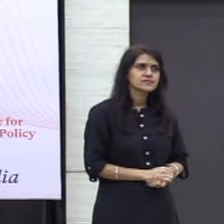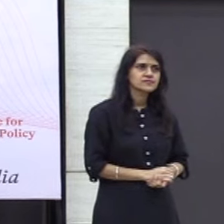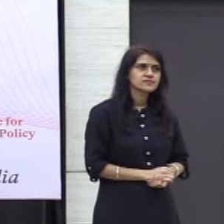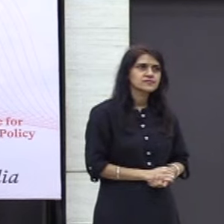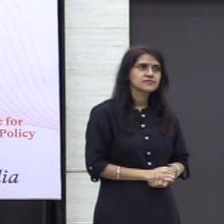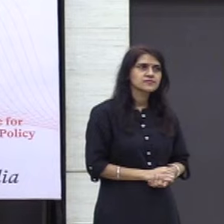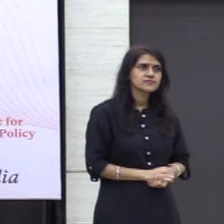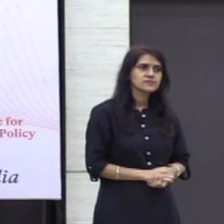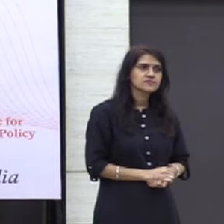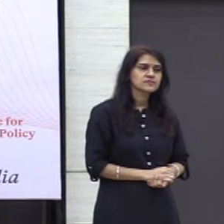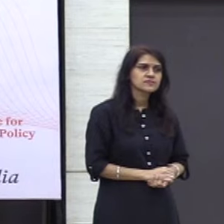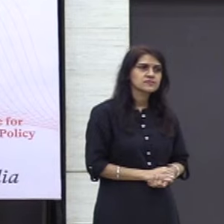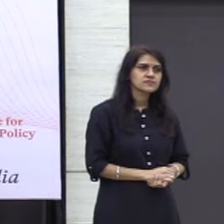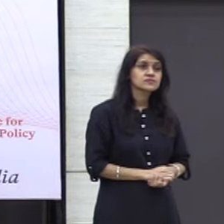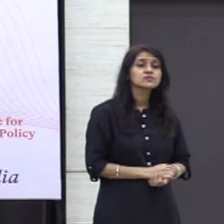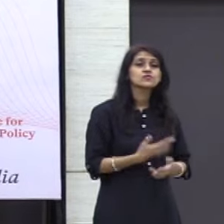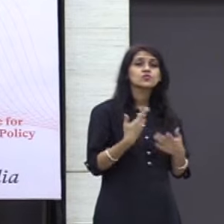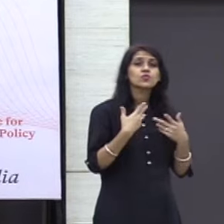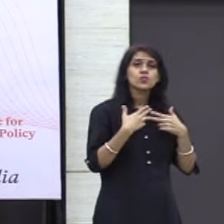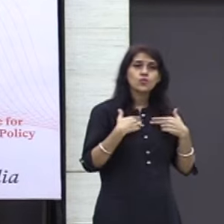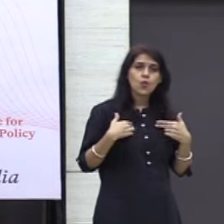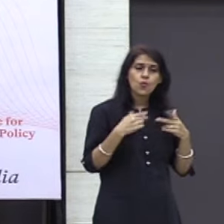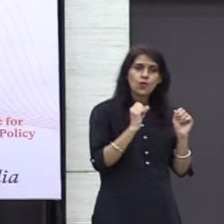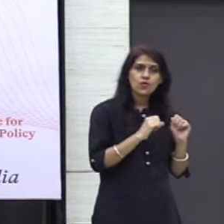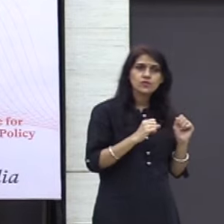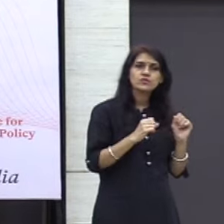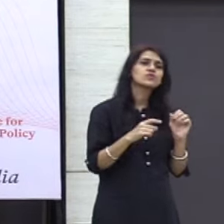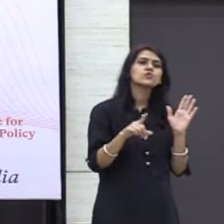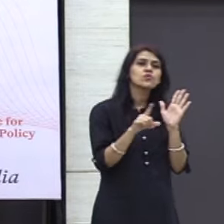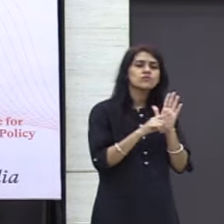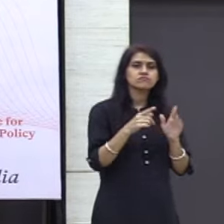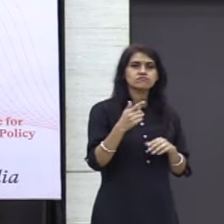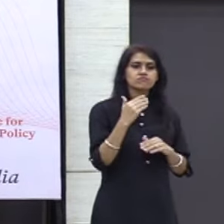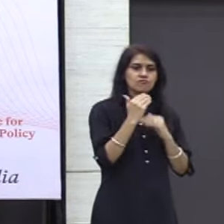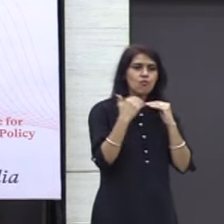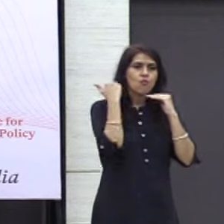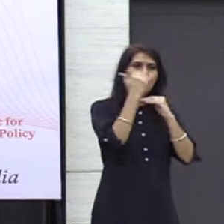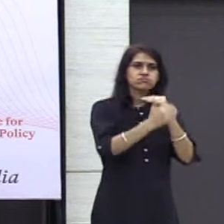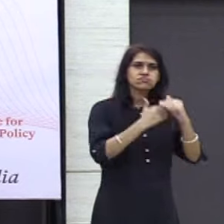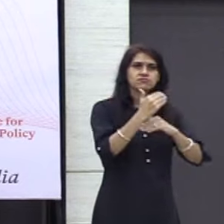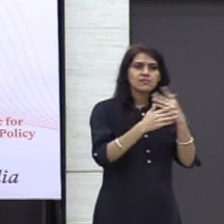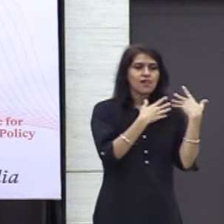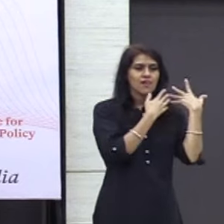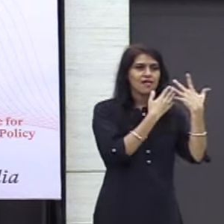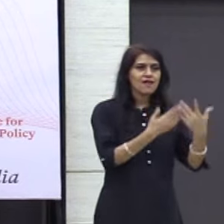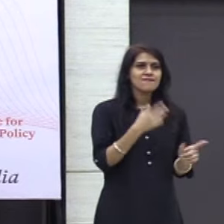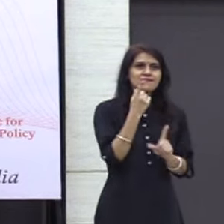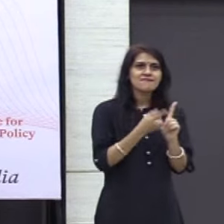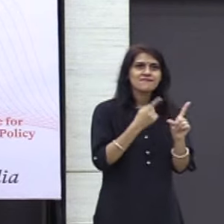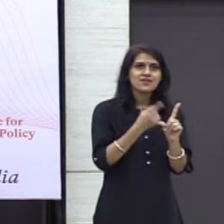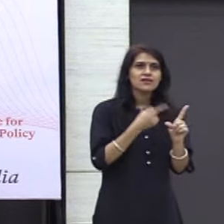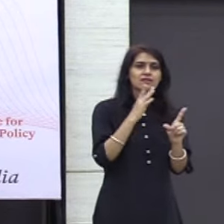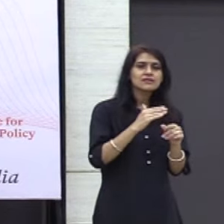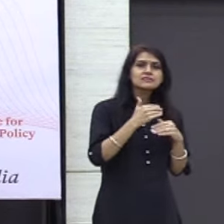The ruling of the court, and we've been agitating about this for a few years now, is that this is a